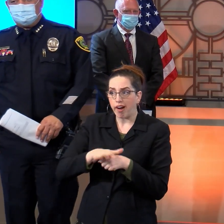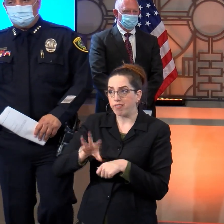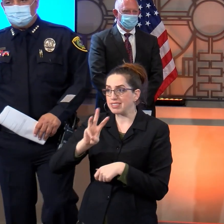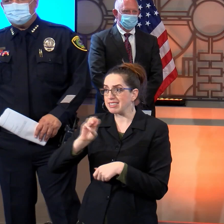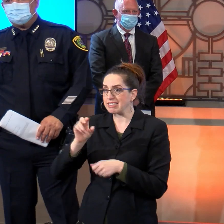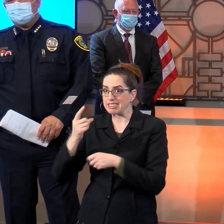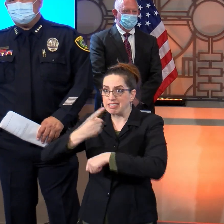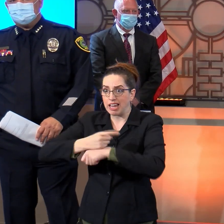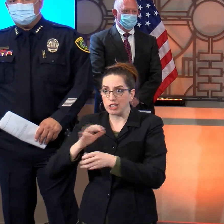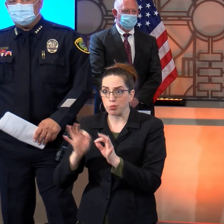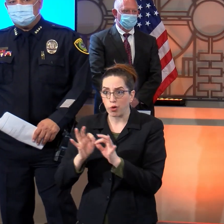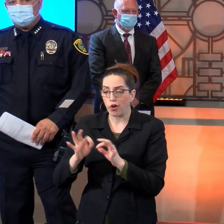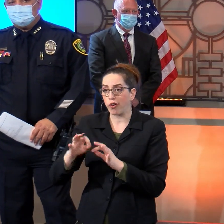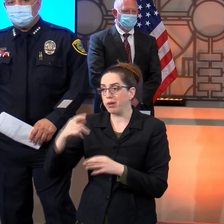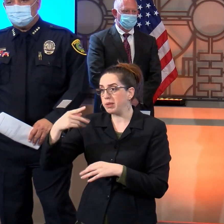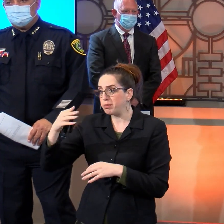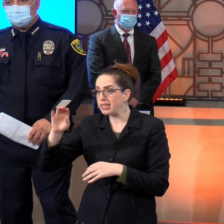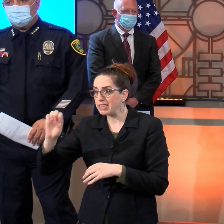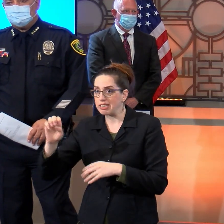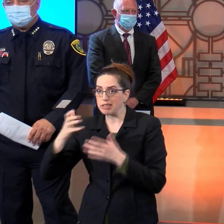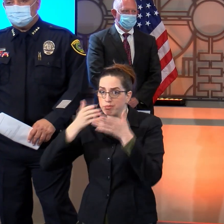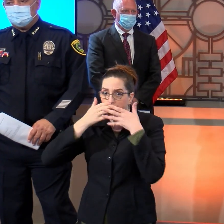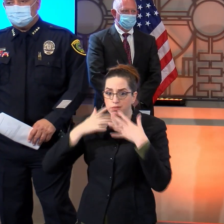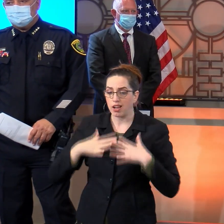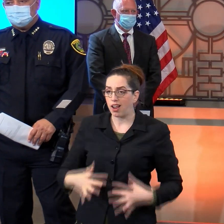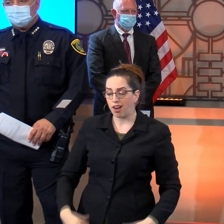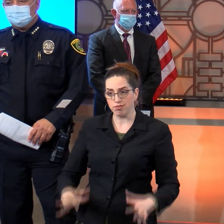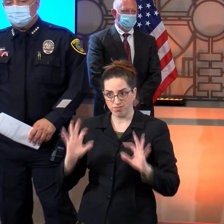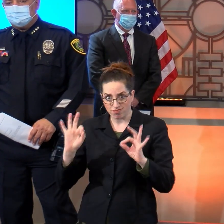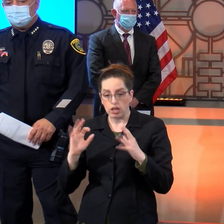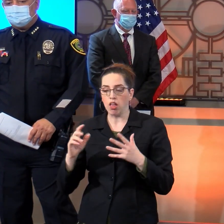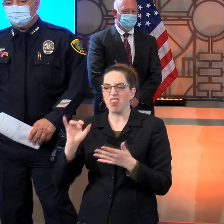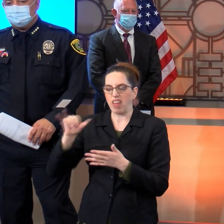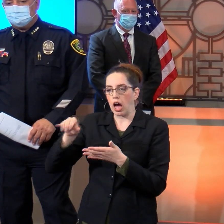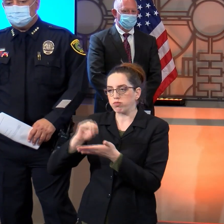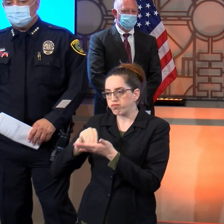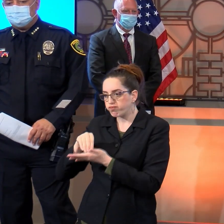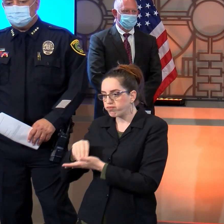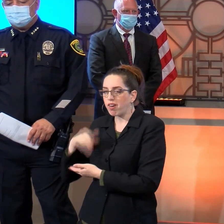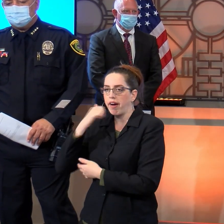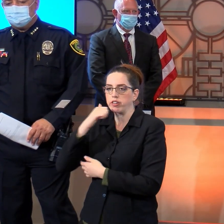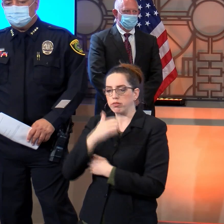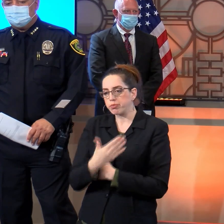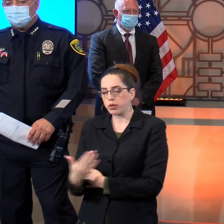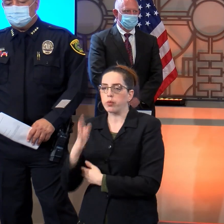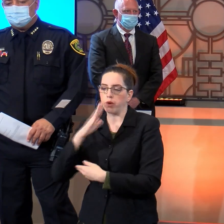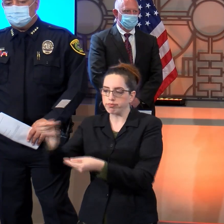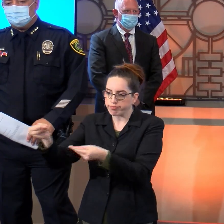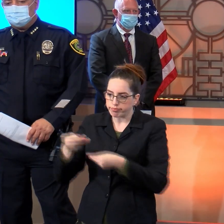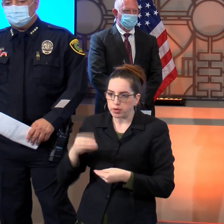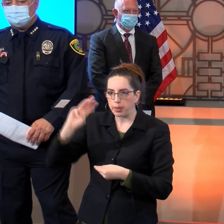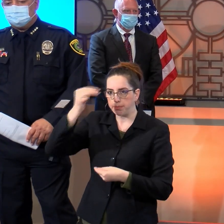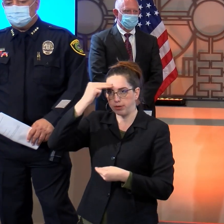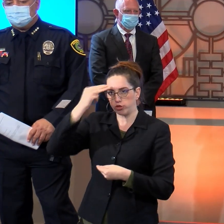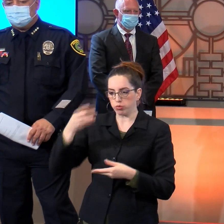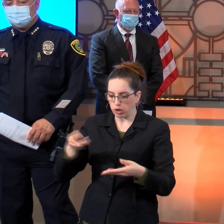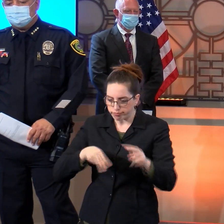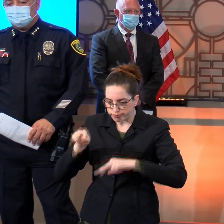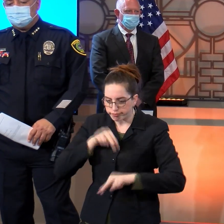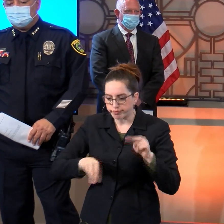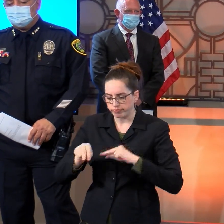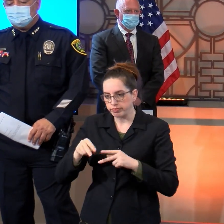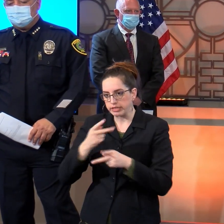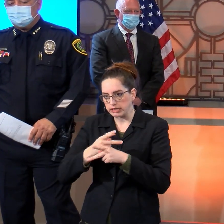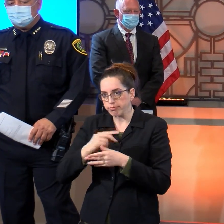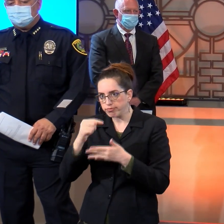of supplies in terms of PPE and so forth. So those measures will be on the mayor's desk every morning. and we'll be tracking